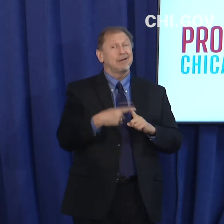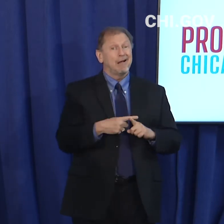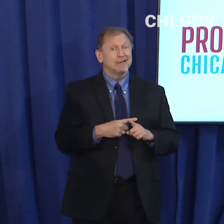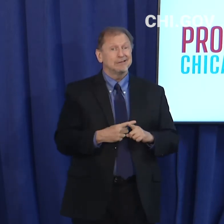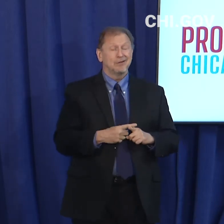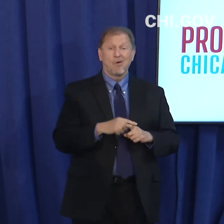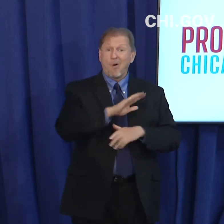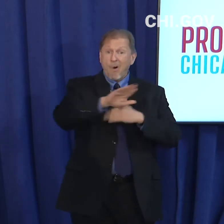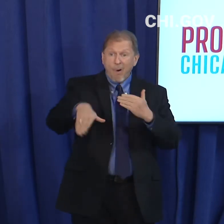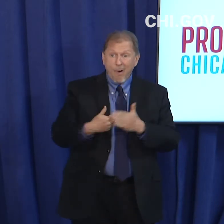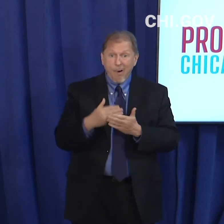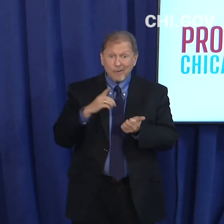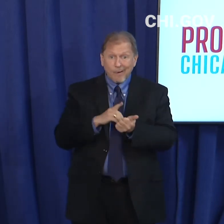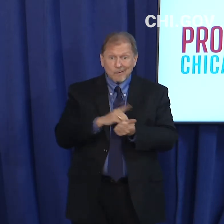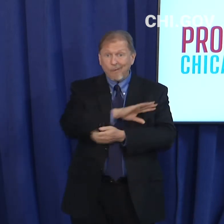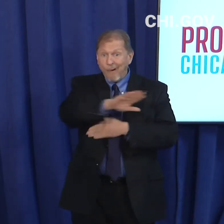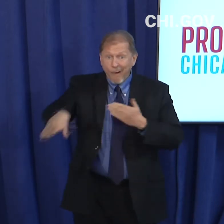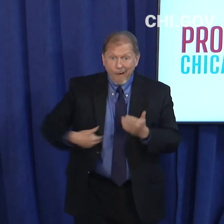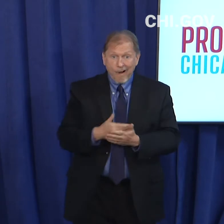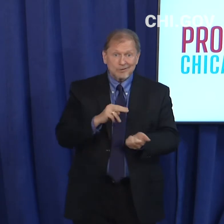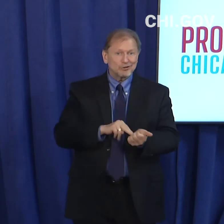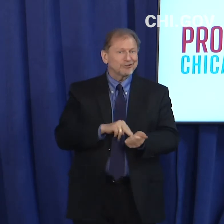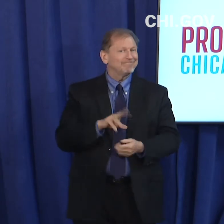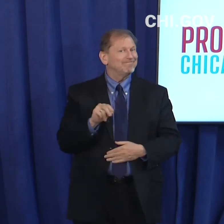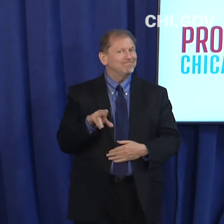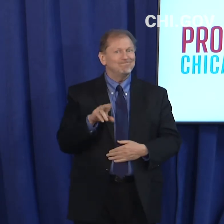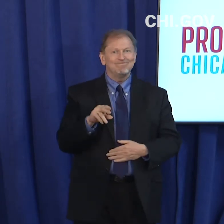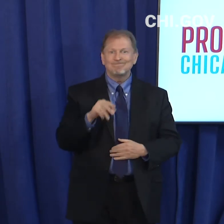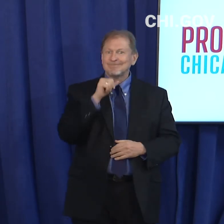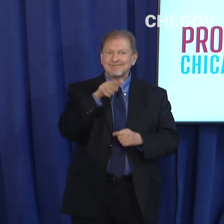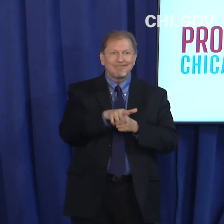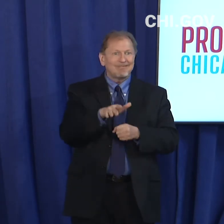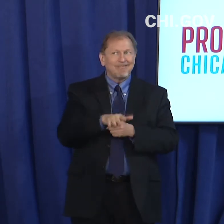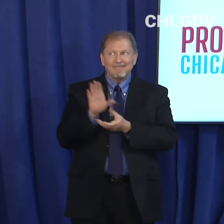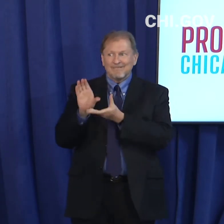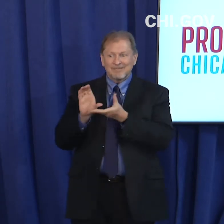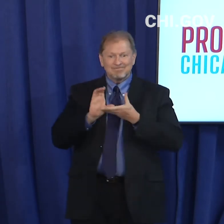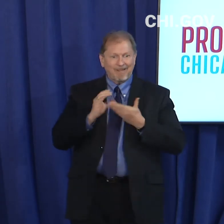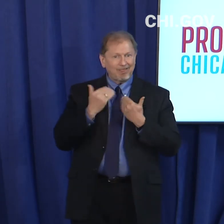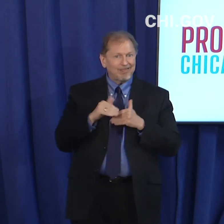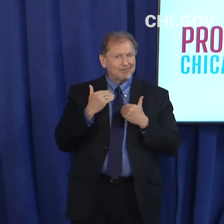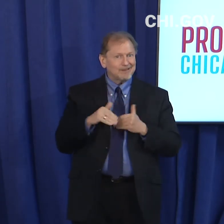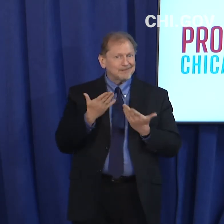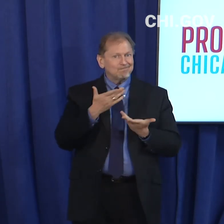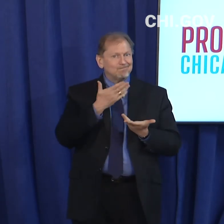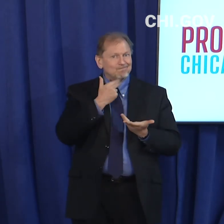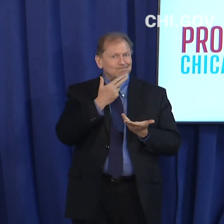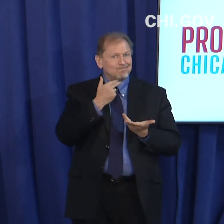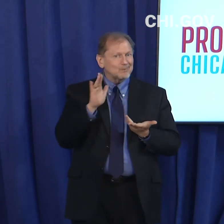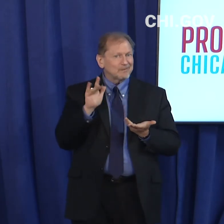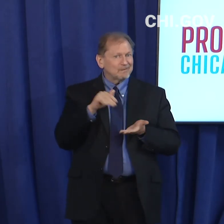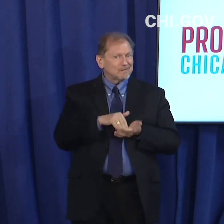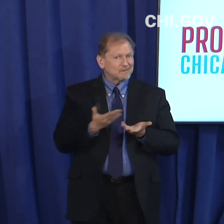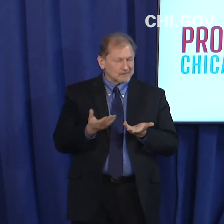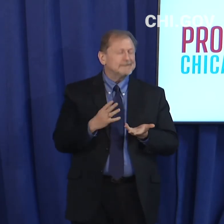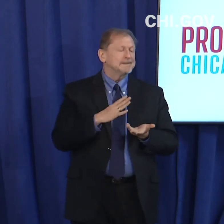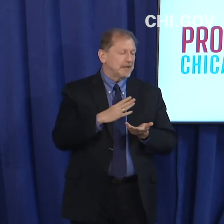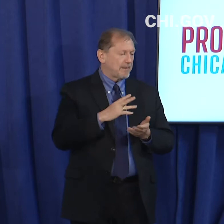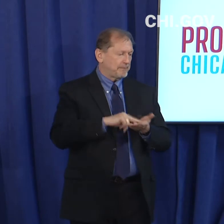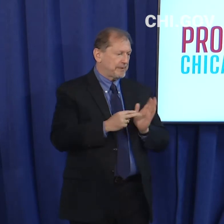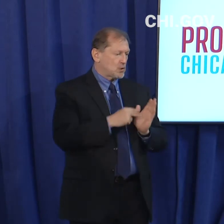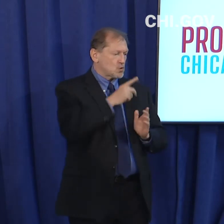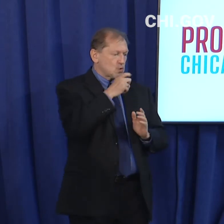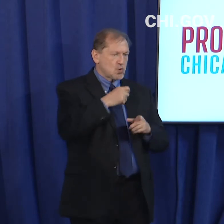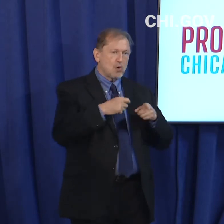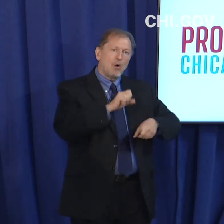to vaccinate all of our healthcare personnel at once, so there will be prioritization amongst our healthcare personnel, and those who